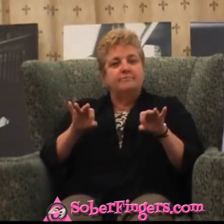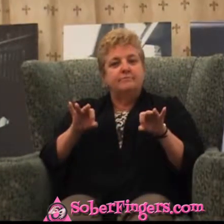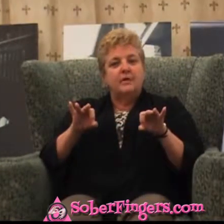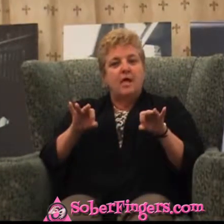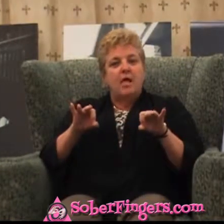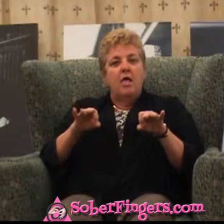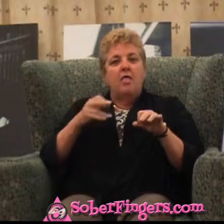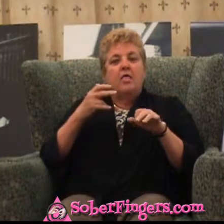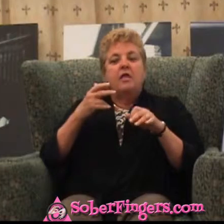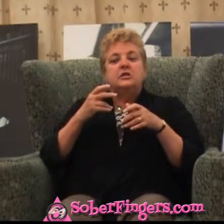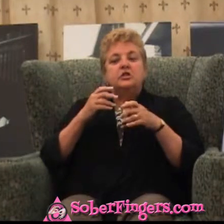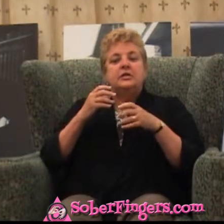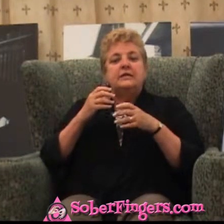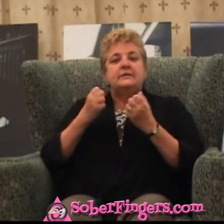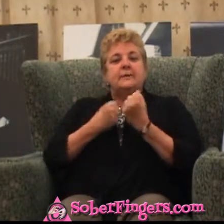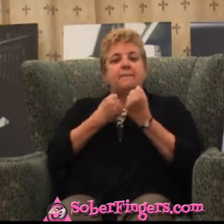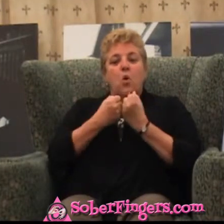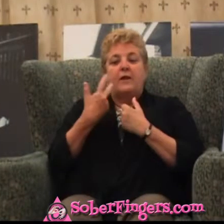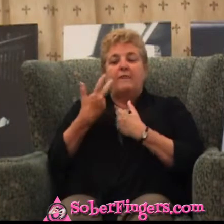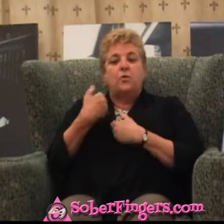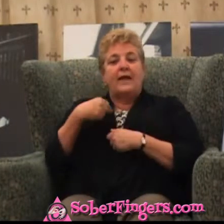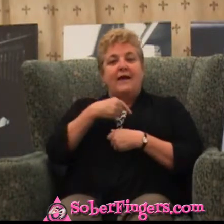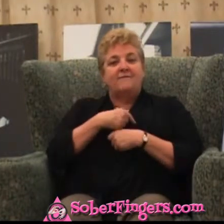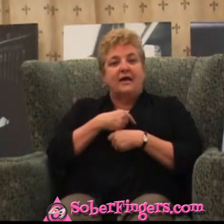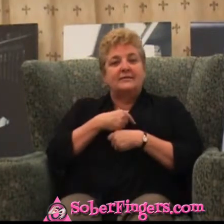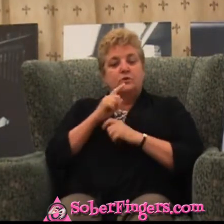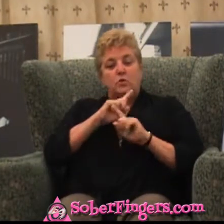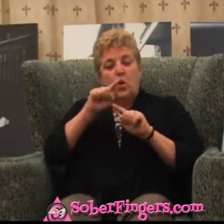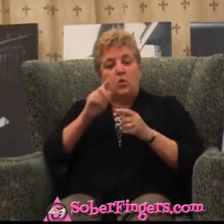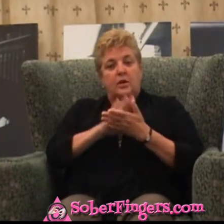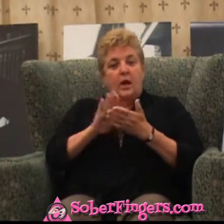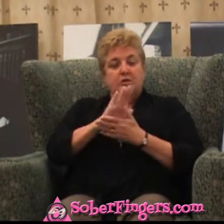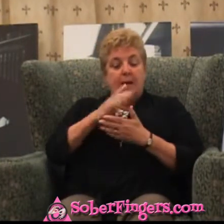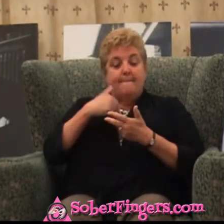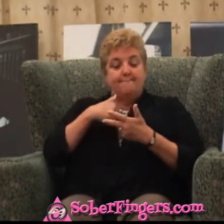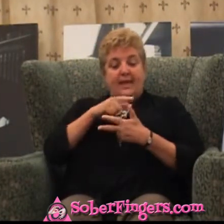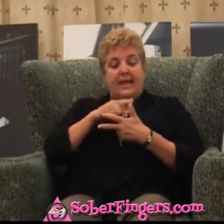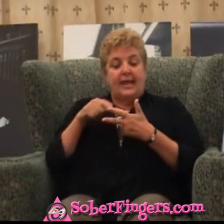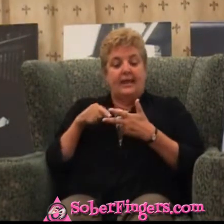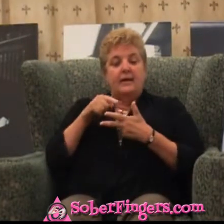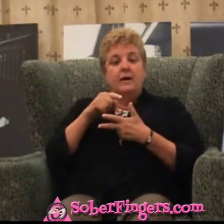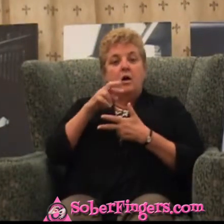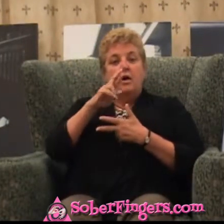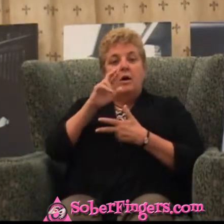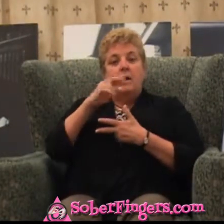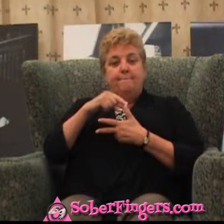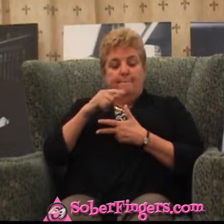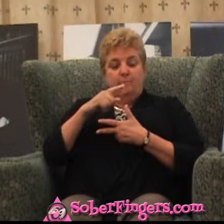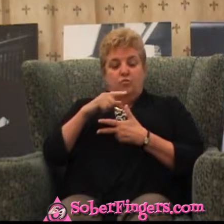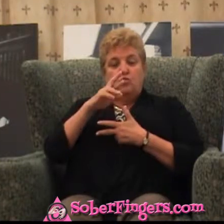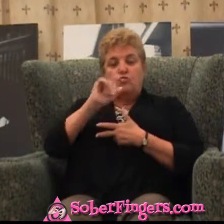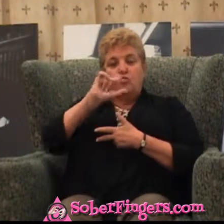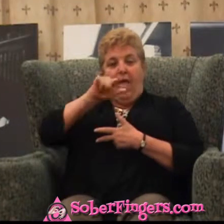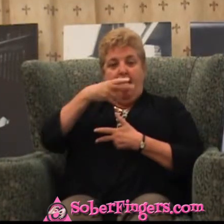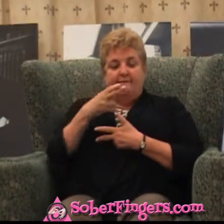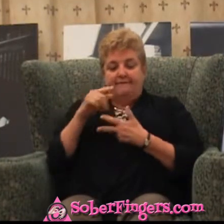us into college. Me, my brother Ralph, my brother Reggie, all going to universities as a result